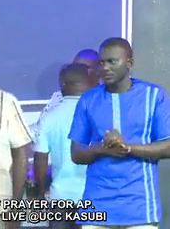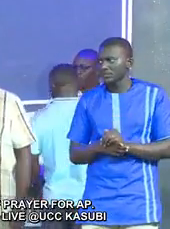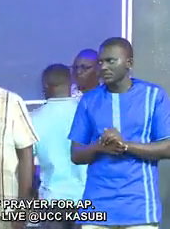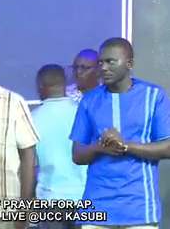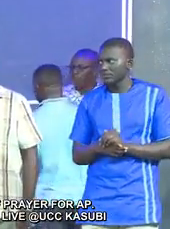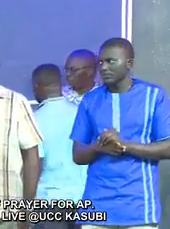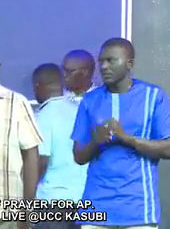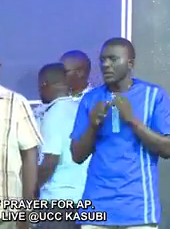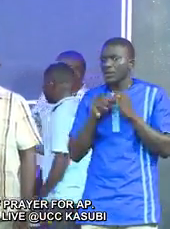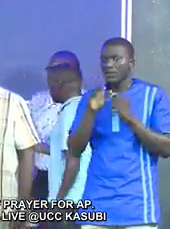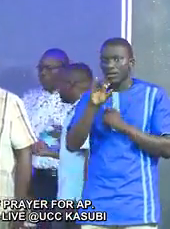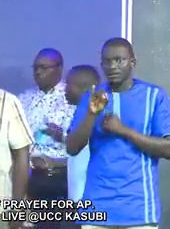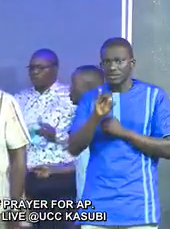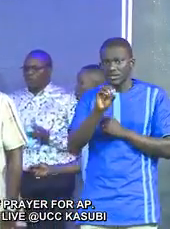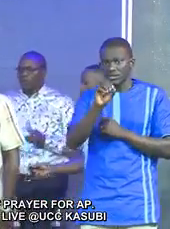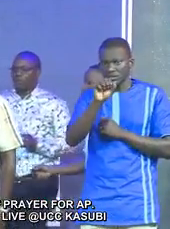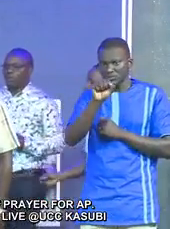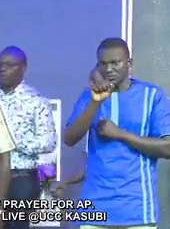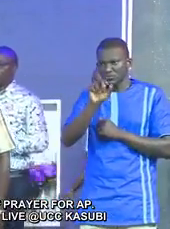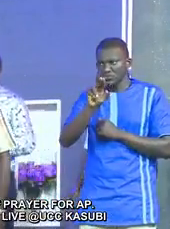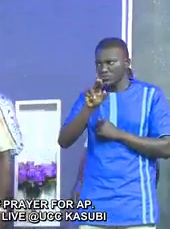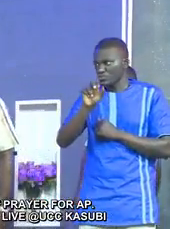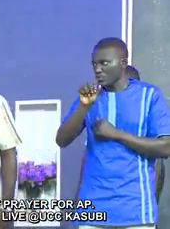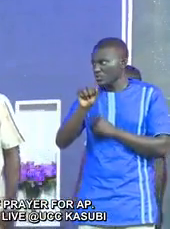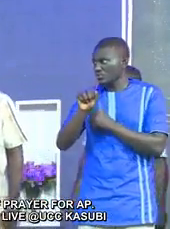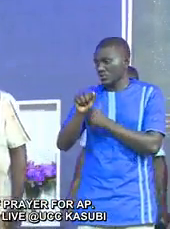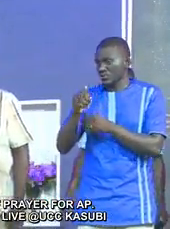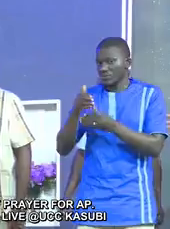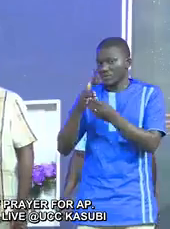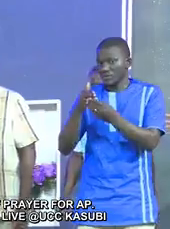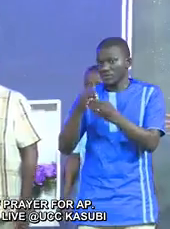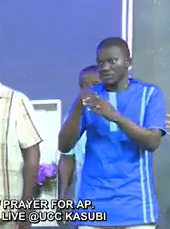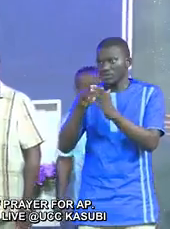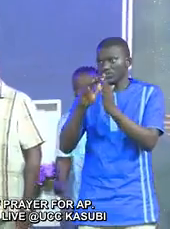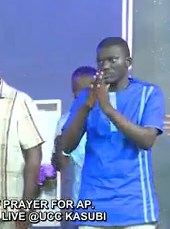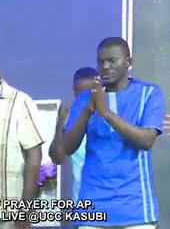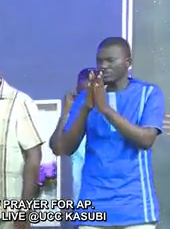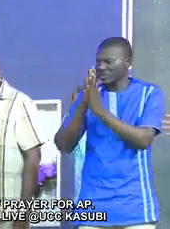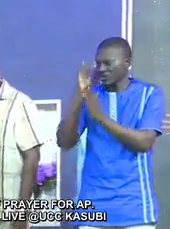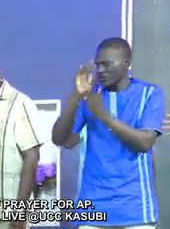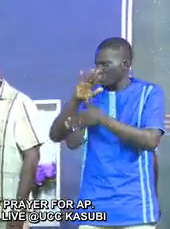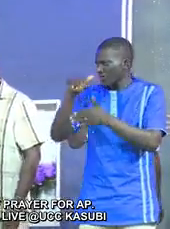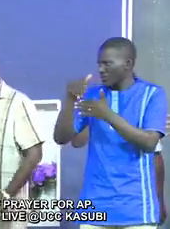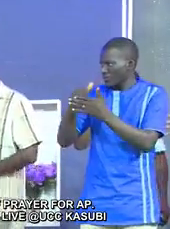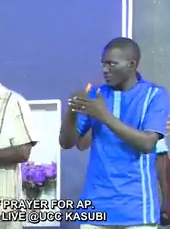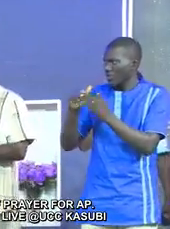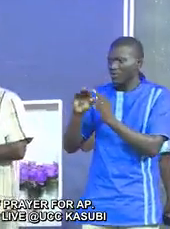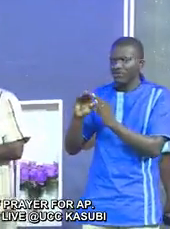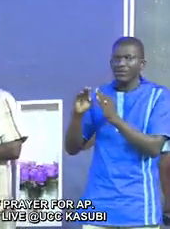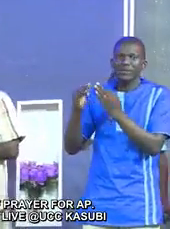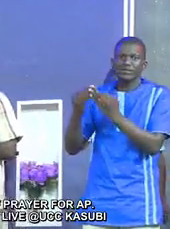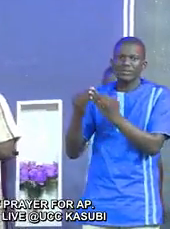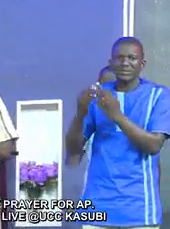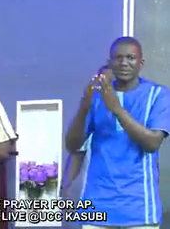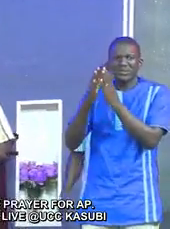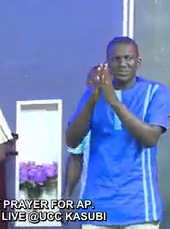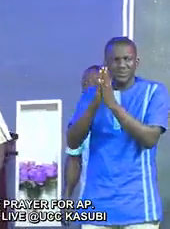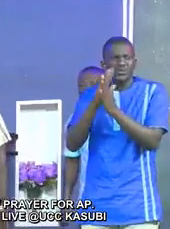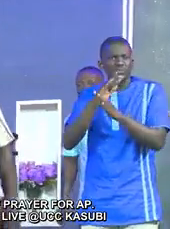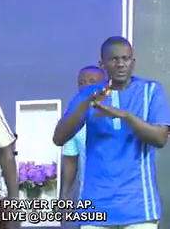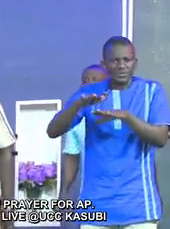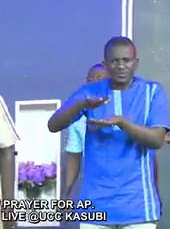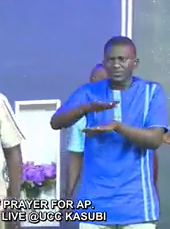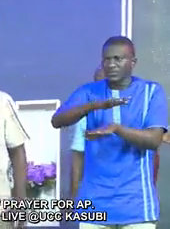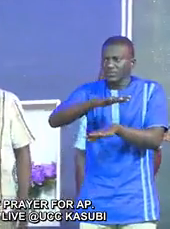Sumba Joshua agenda tukulembera musaala ng'asabira famire yonna ng'agisabira